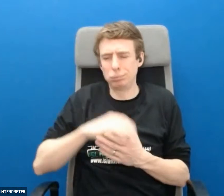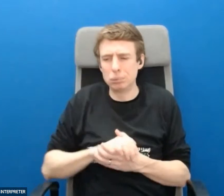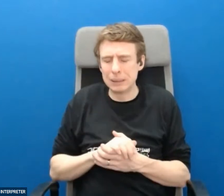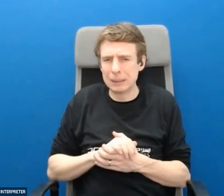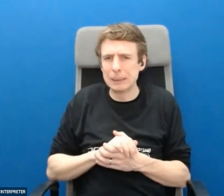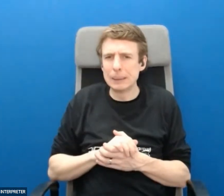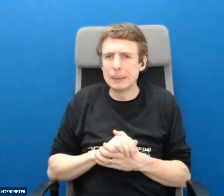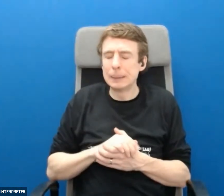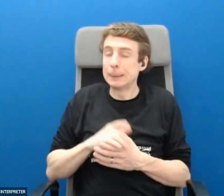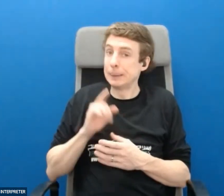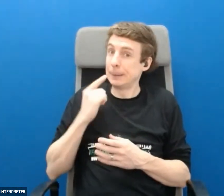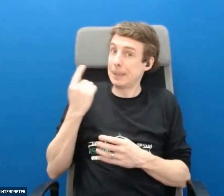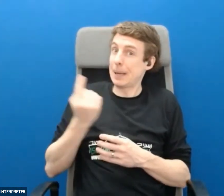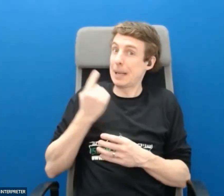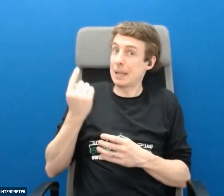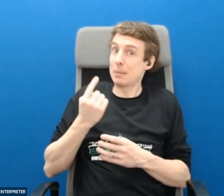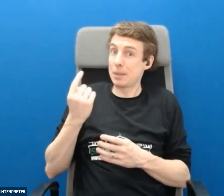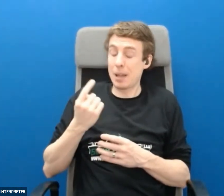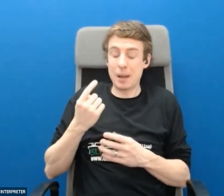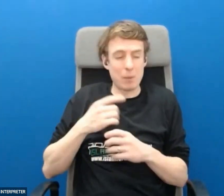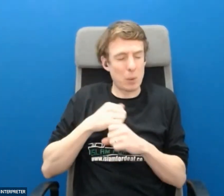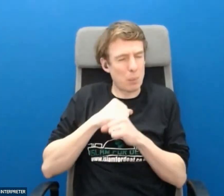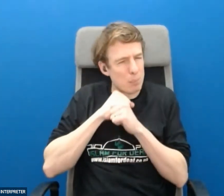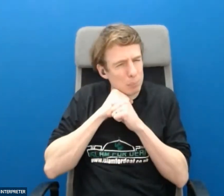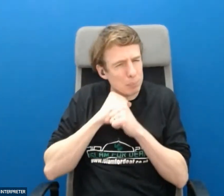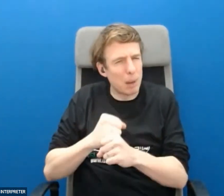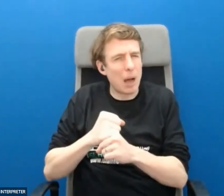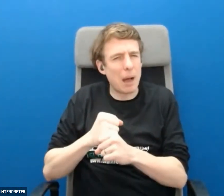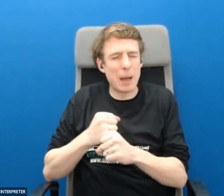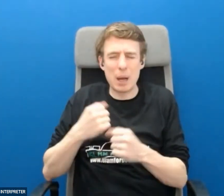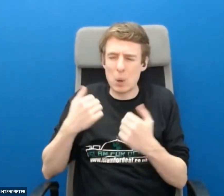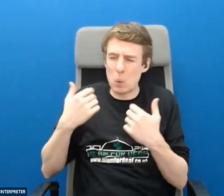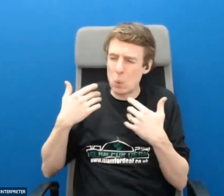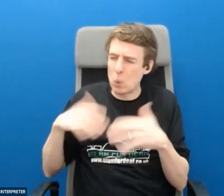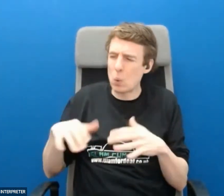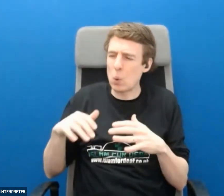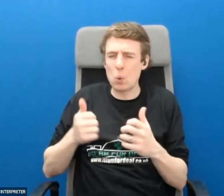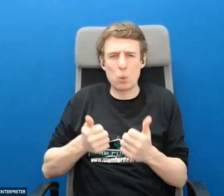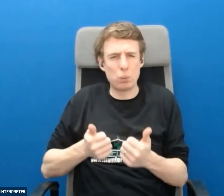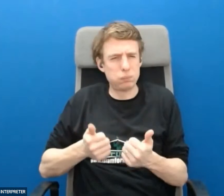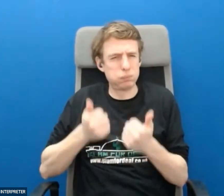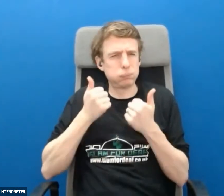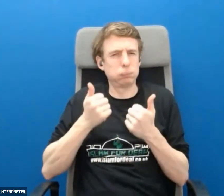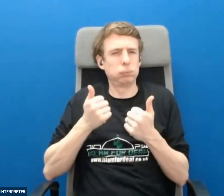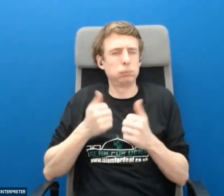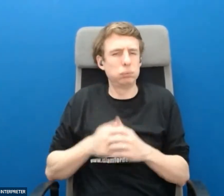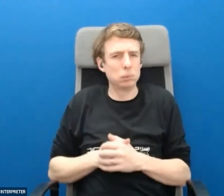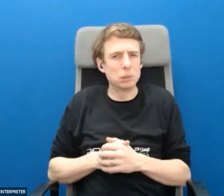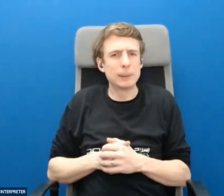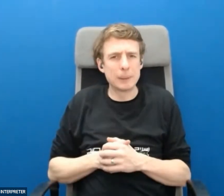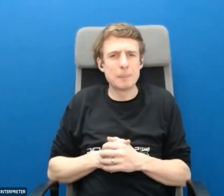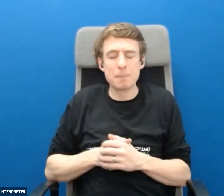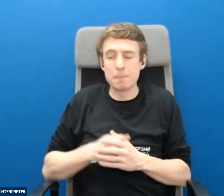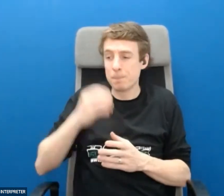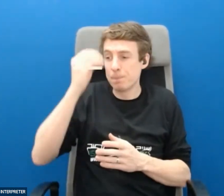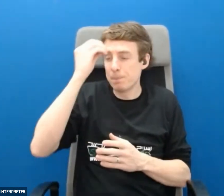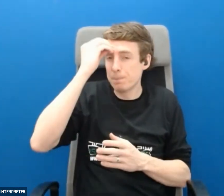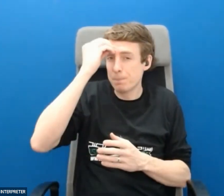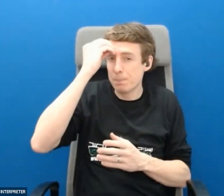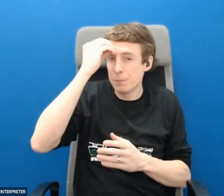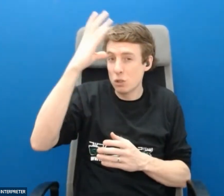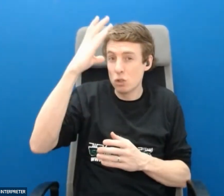righteousness. And he was the sheikh, the scholar of fiqh, the alim,